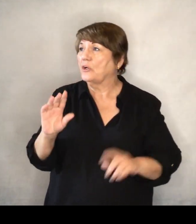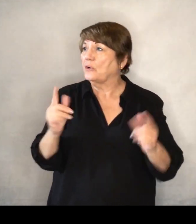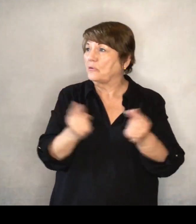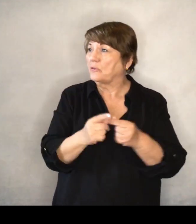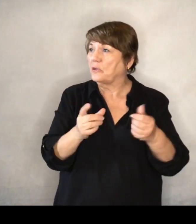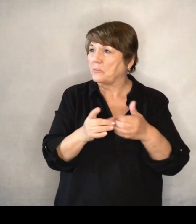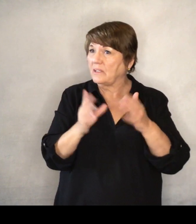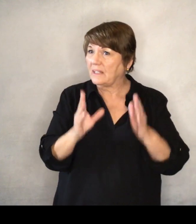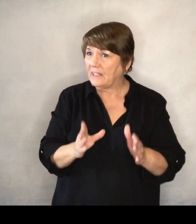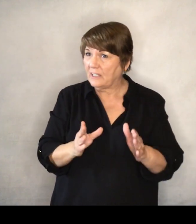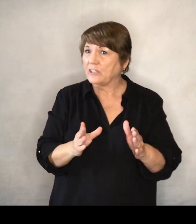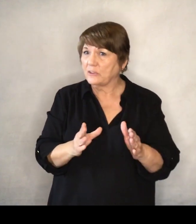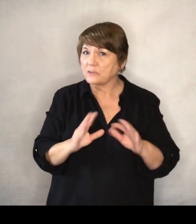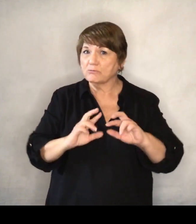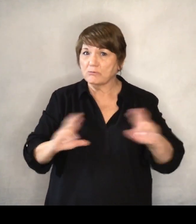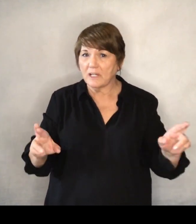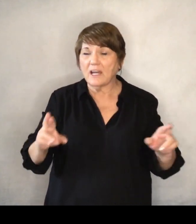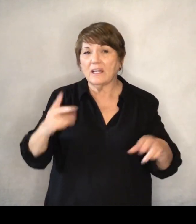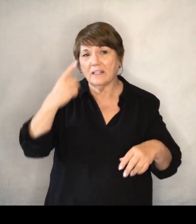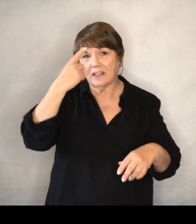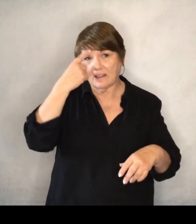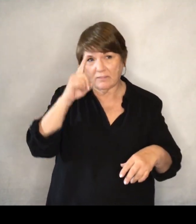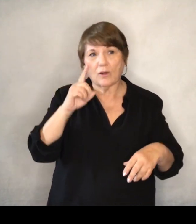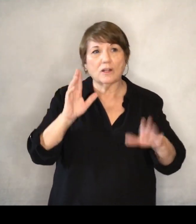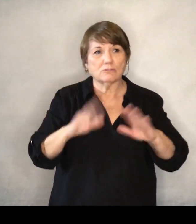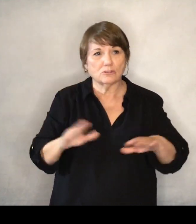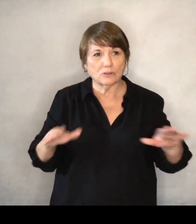Cammie. Hi, good morning, Miss Cammie.